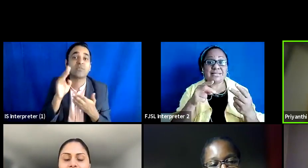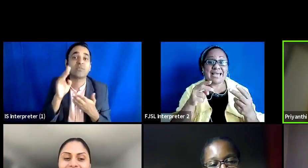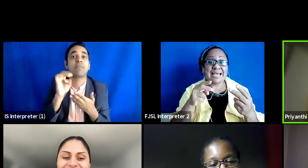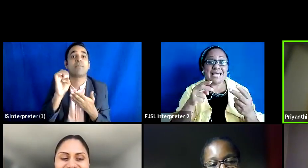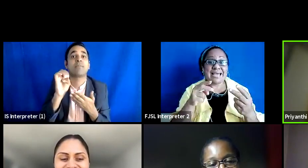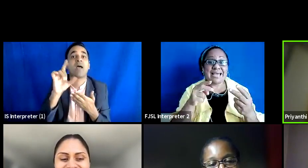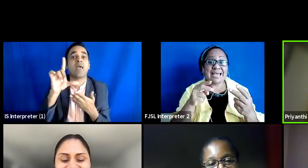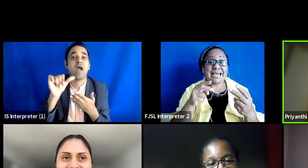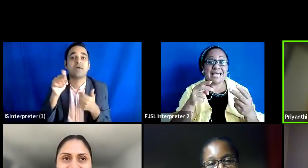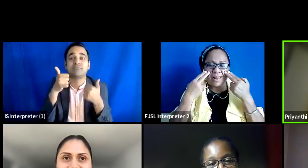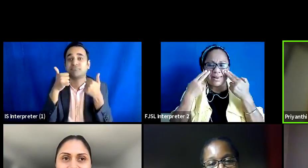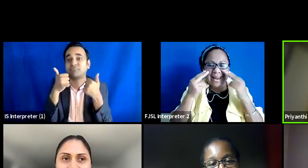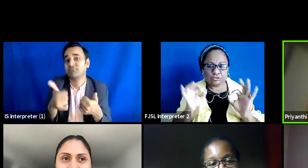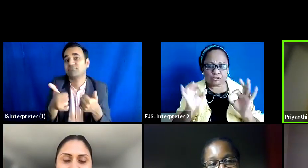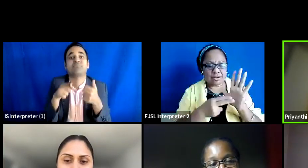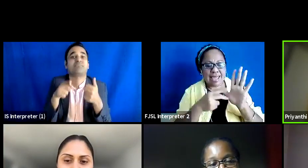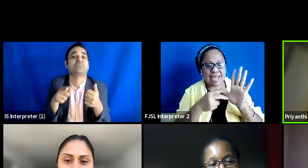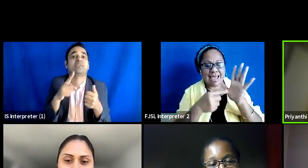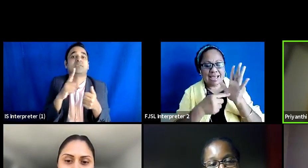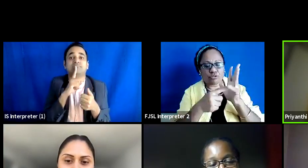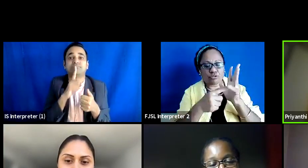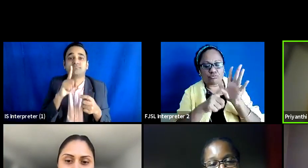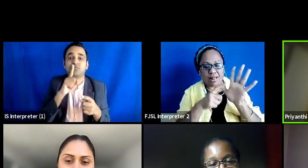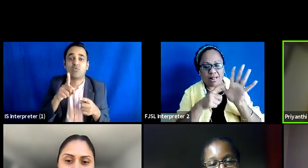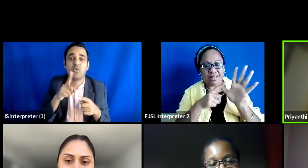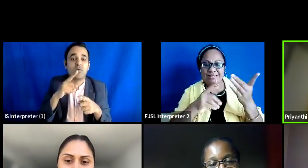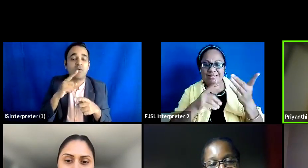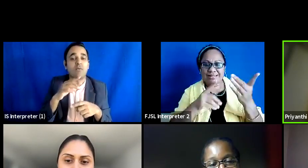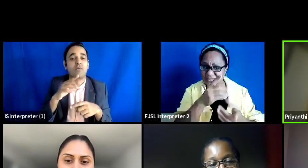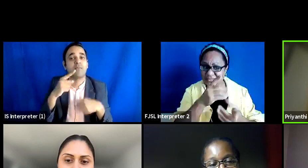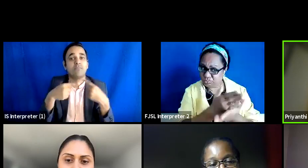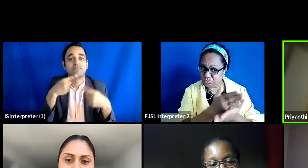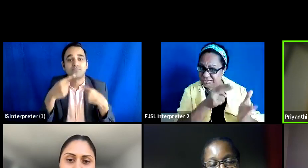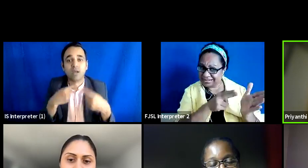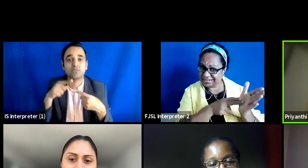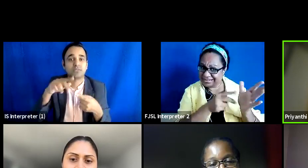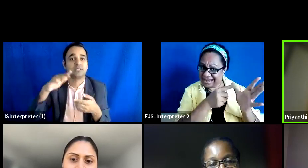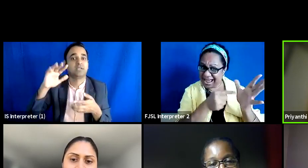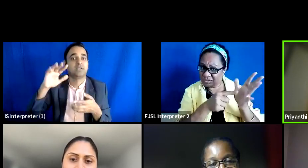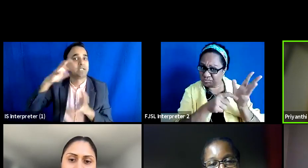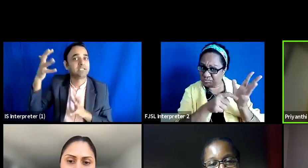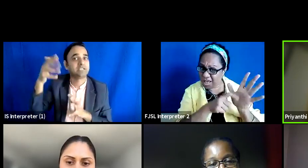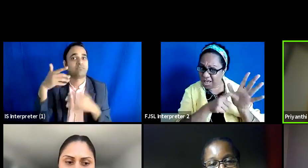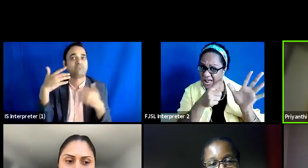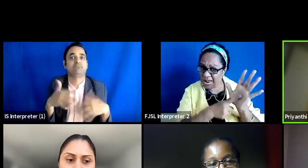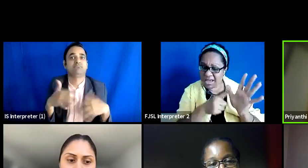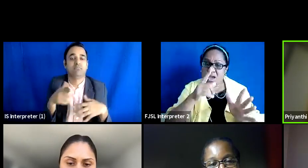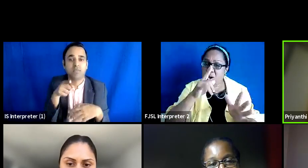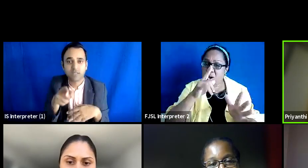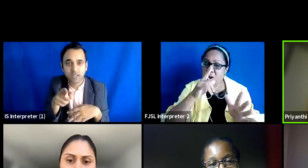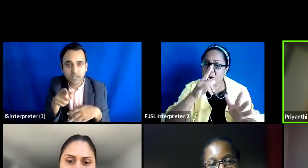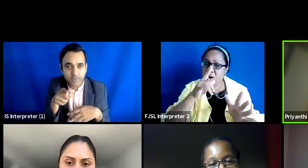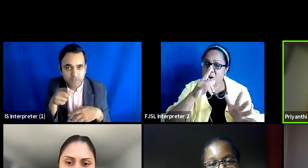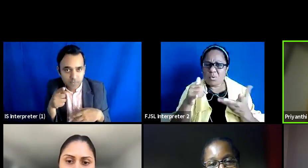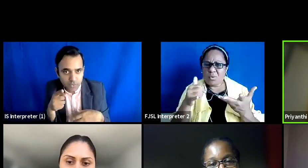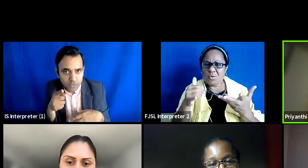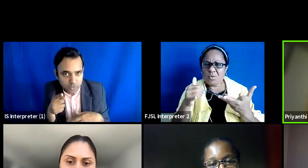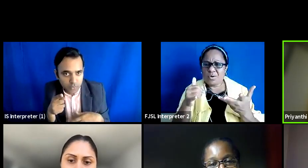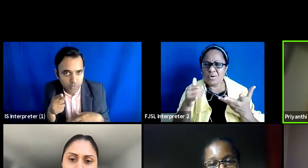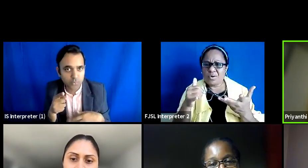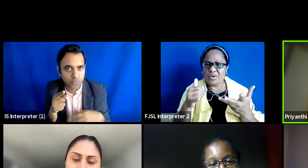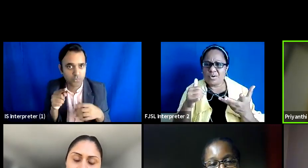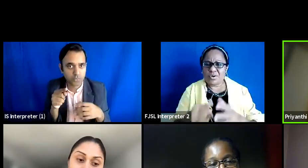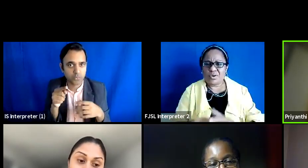natural, or can we just attribute them purely to weather conditions or acts of God, as